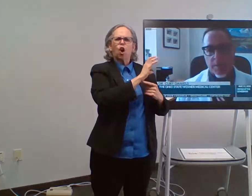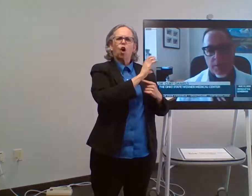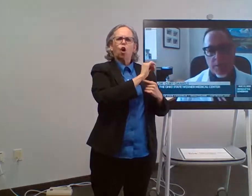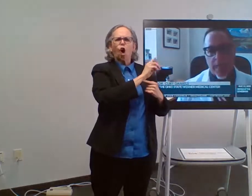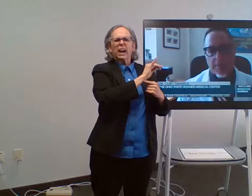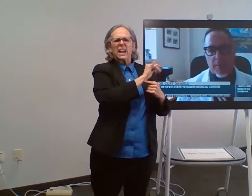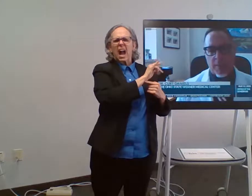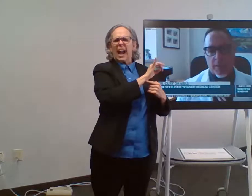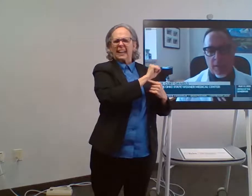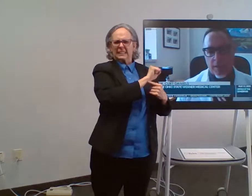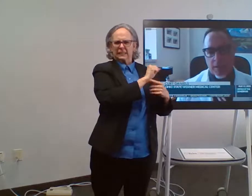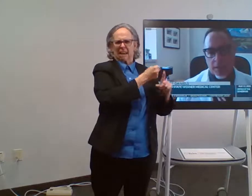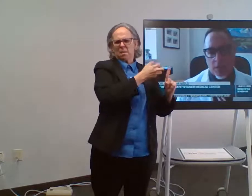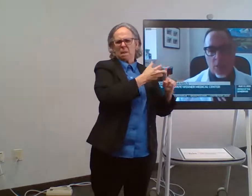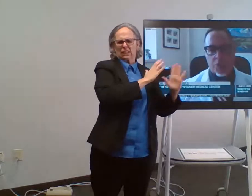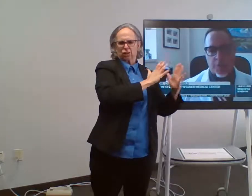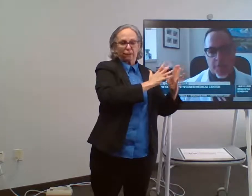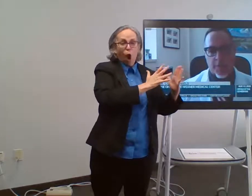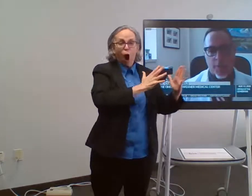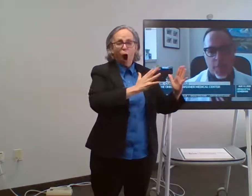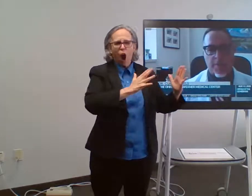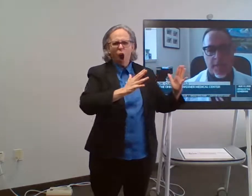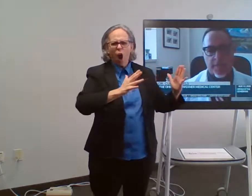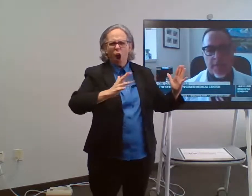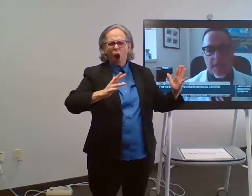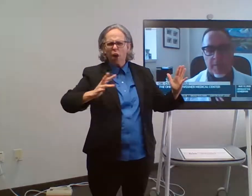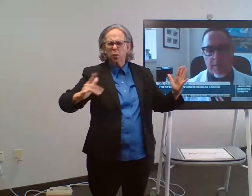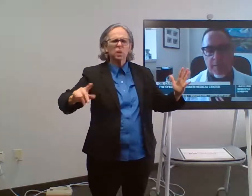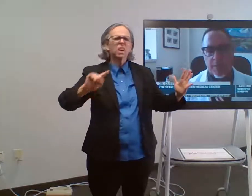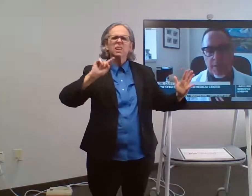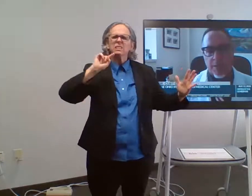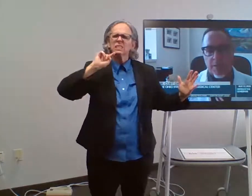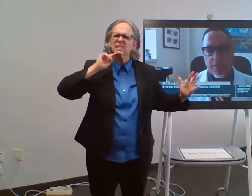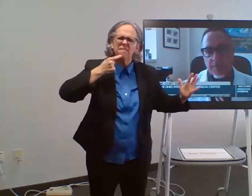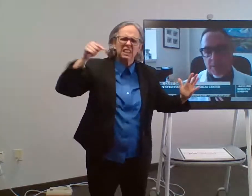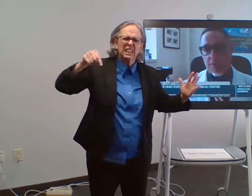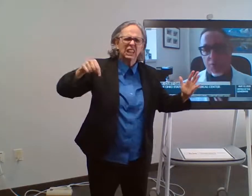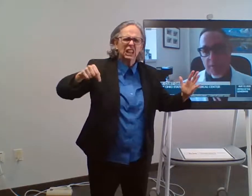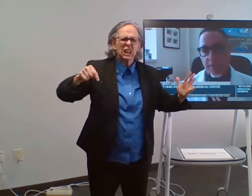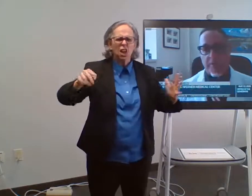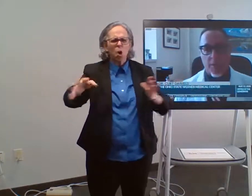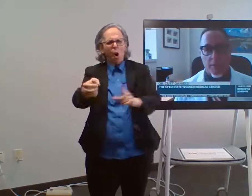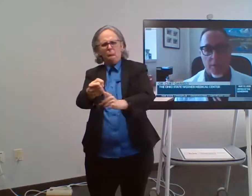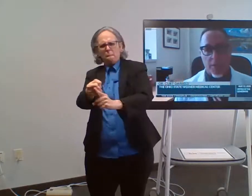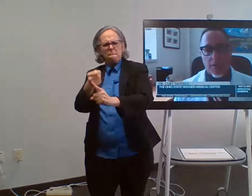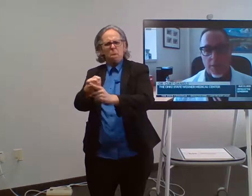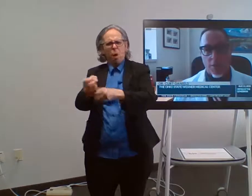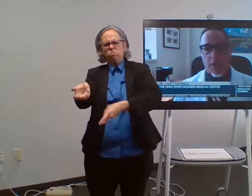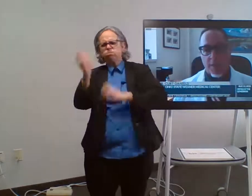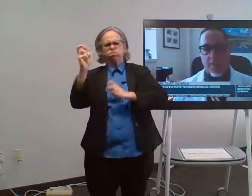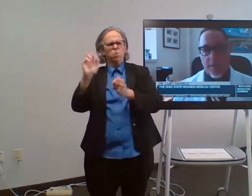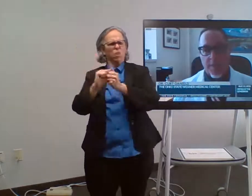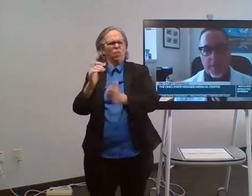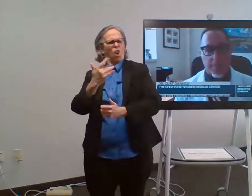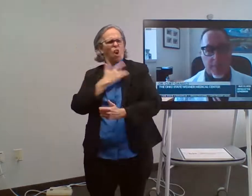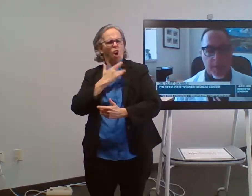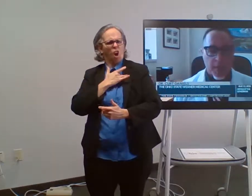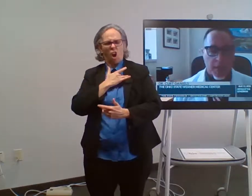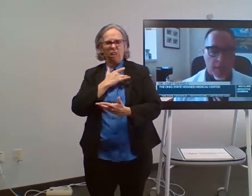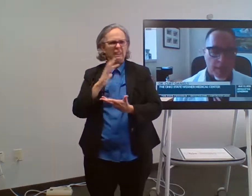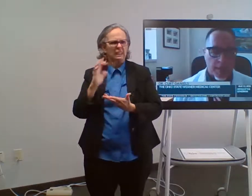symptoms, to having a large degree of your heart affected by inflammation, affecting the strength of your heart, and your heart even